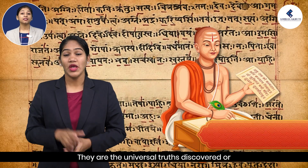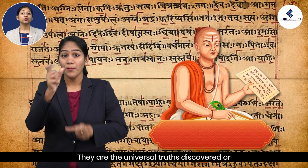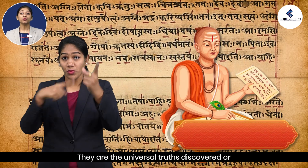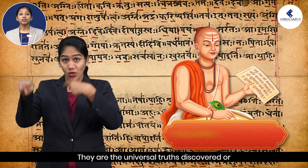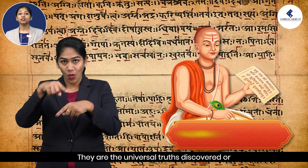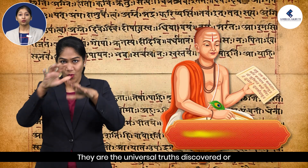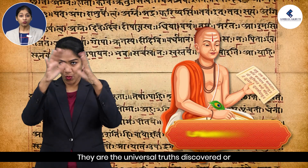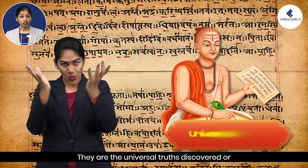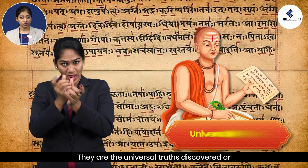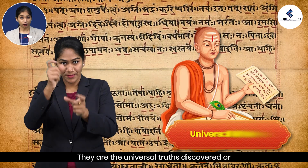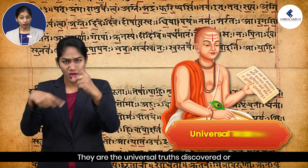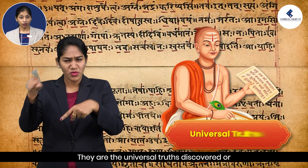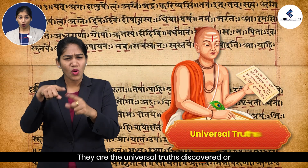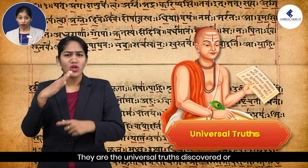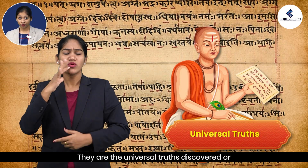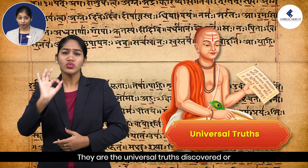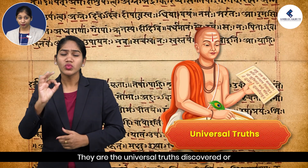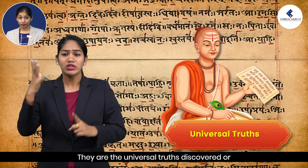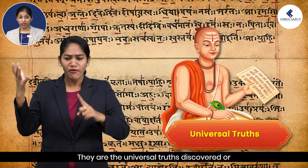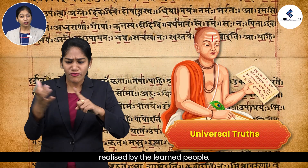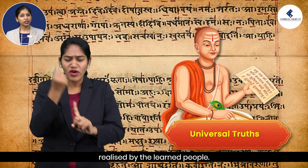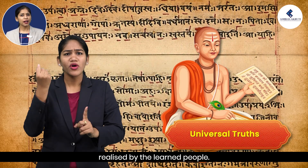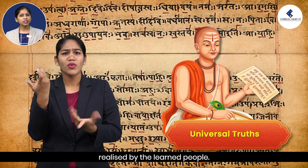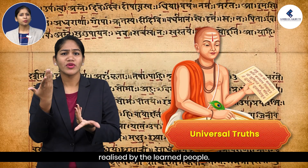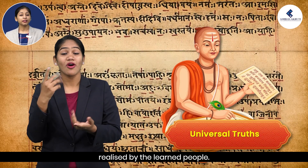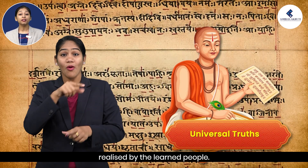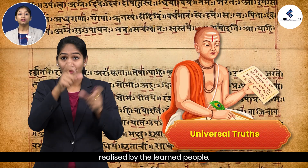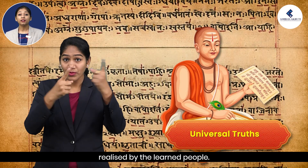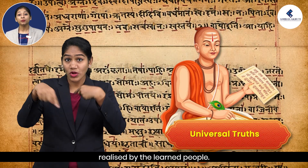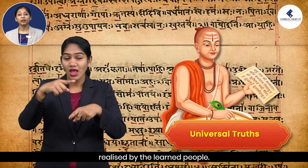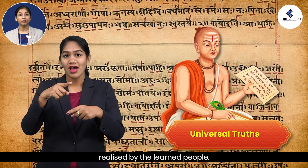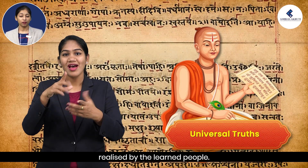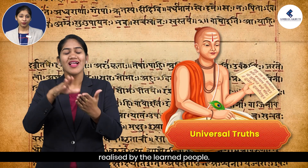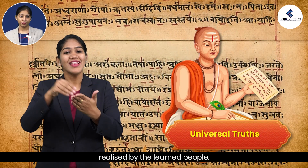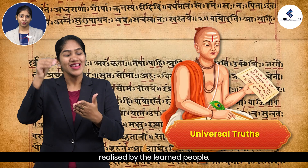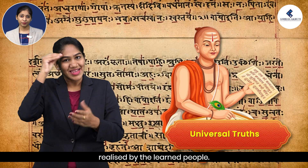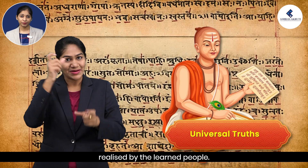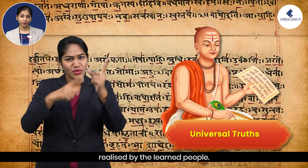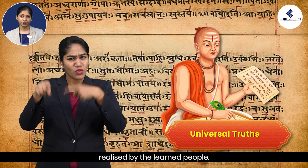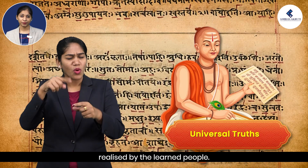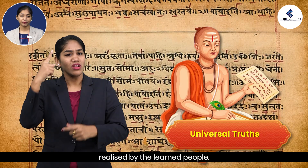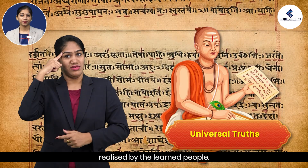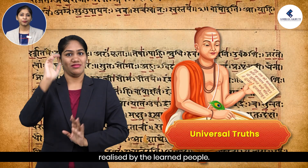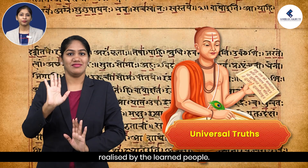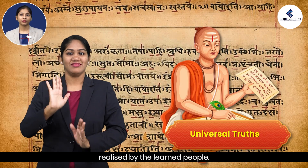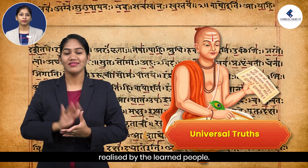They are the universal truths discovered or realized by the learned people.